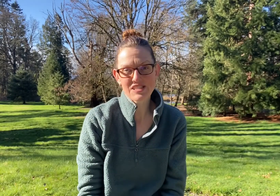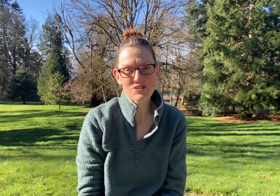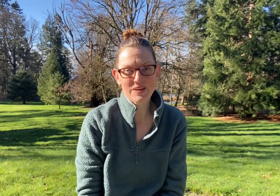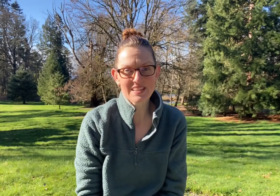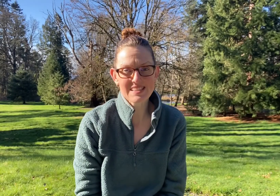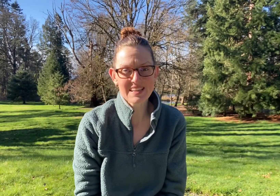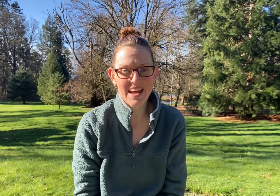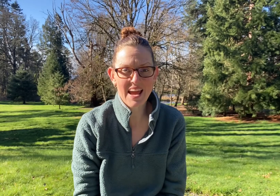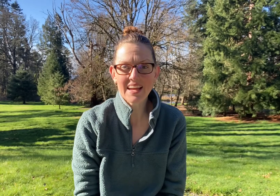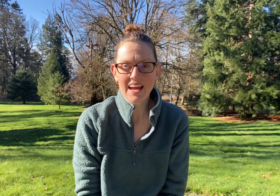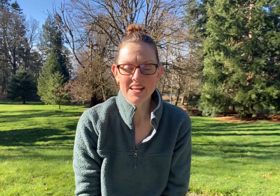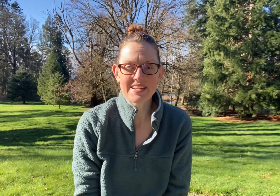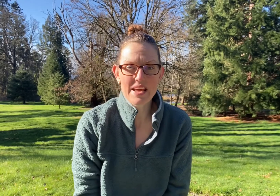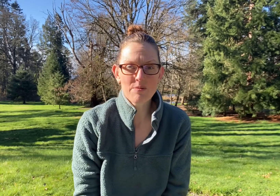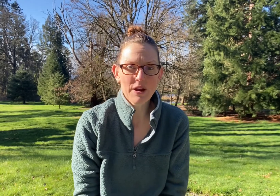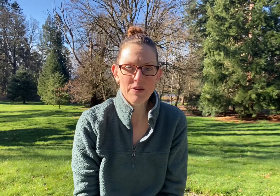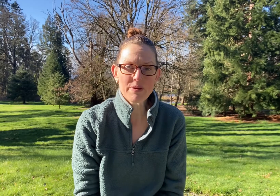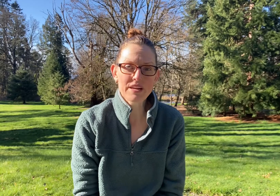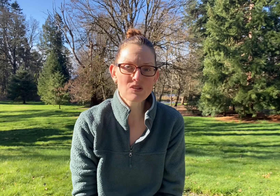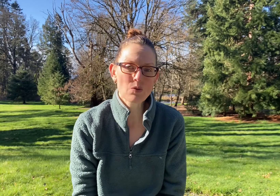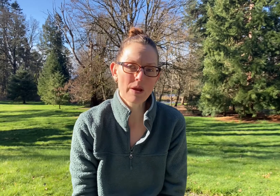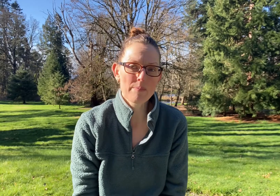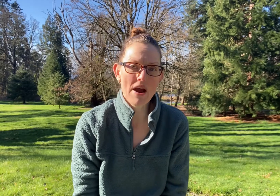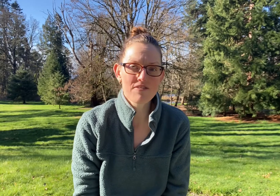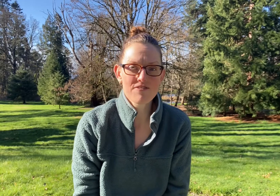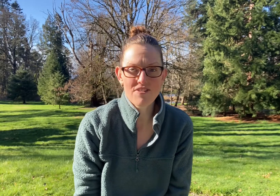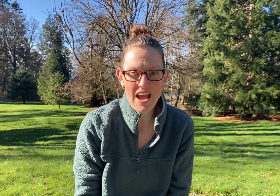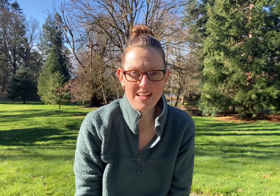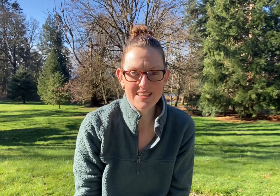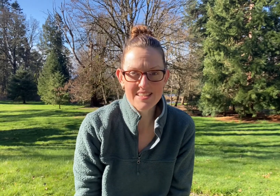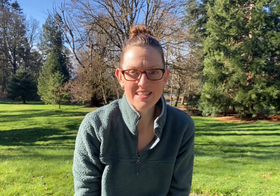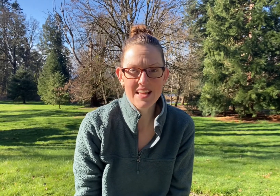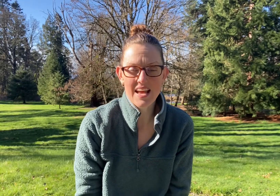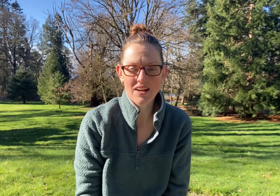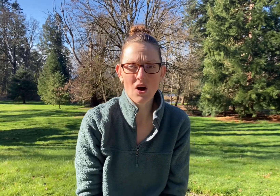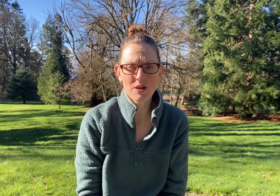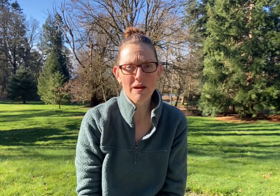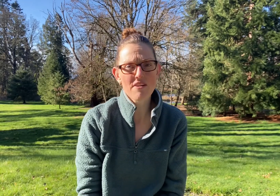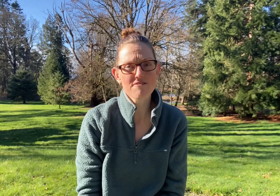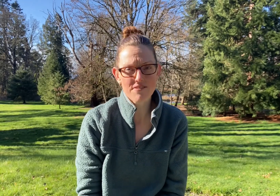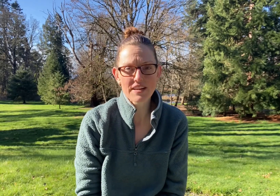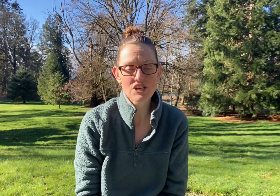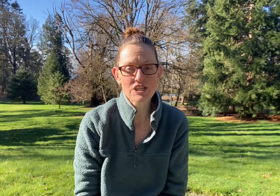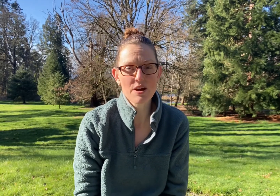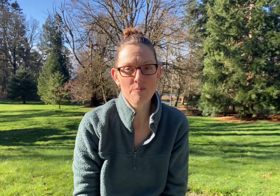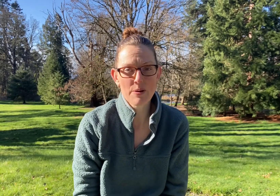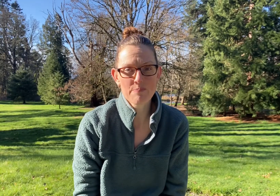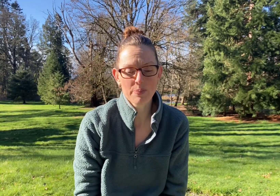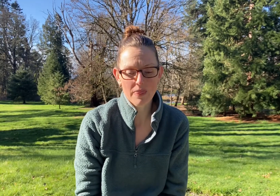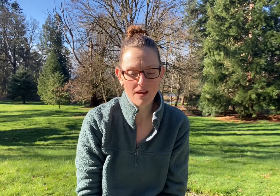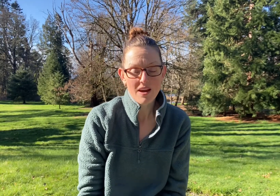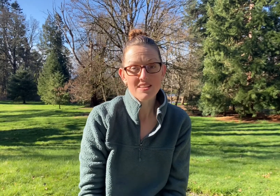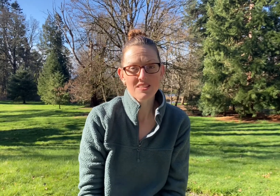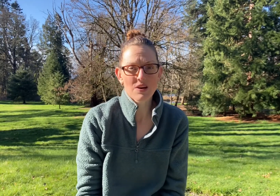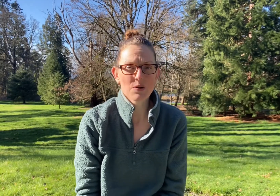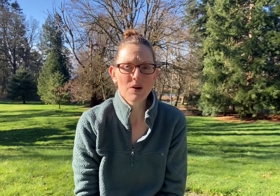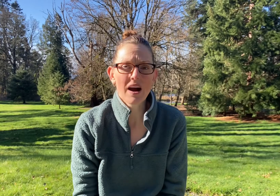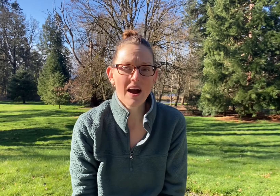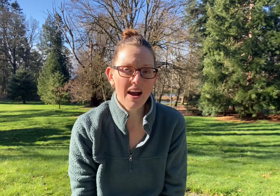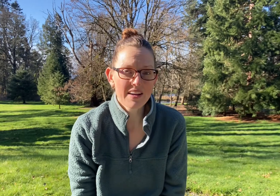joined us today. Today we're going to read a story about friends and all about friendship. So I know